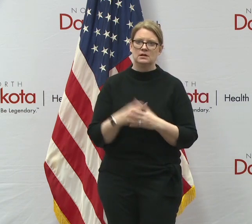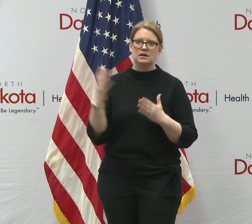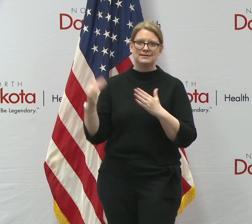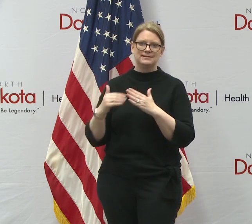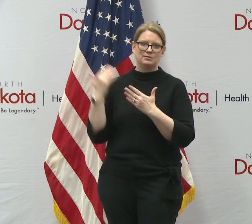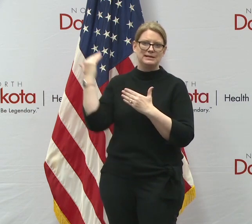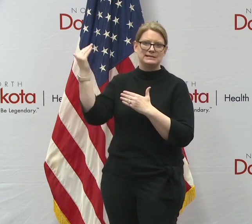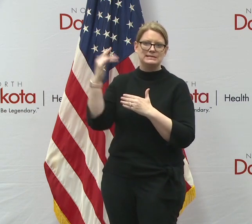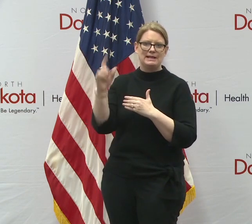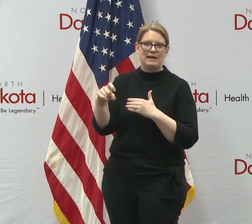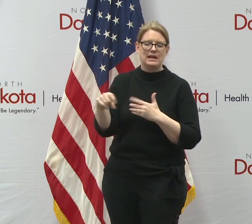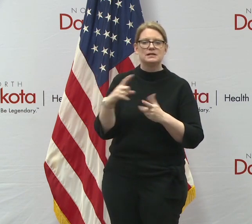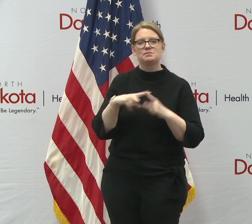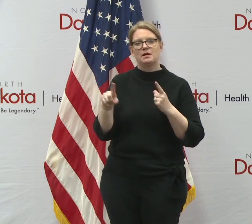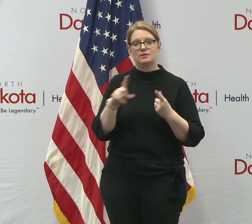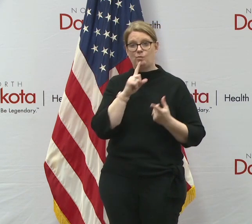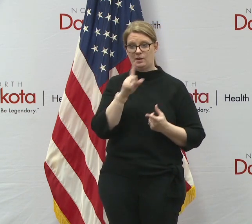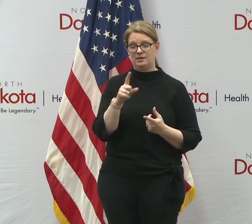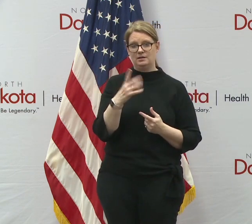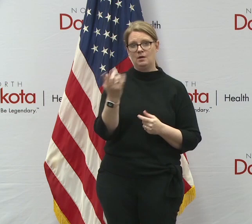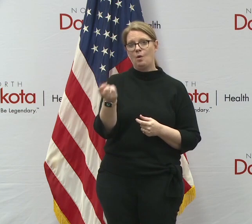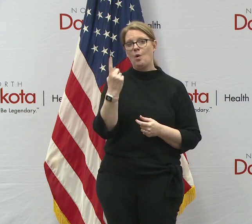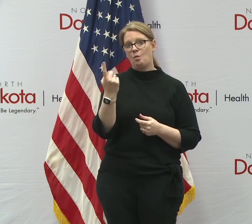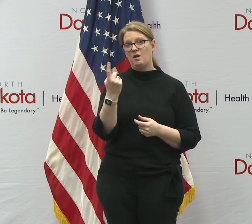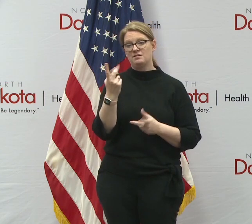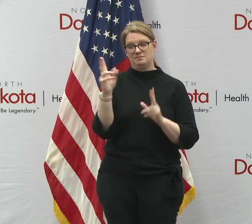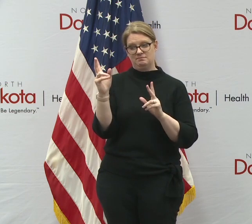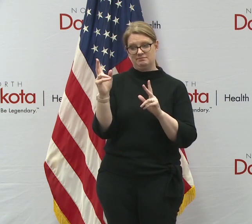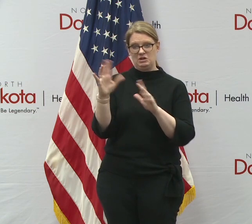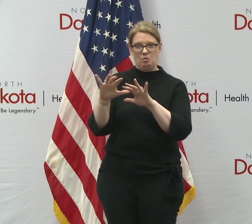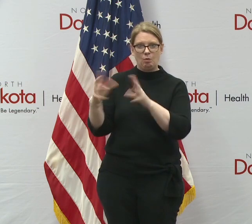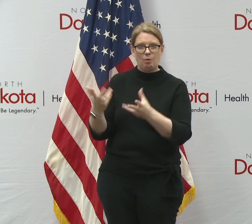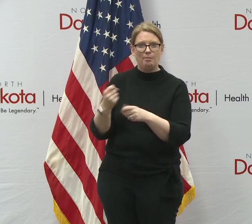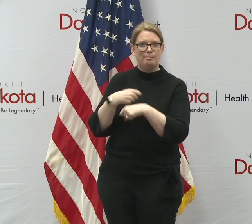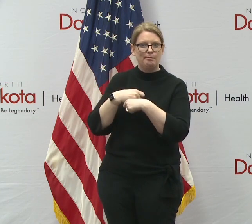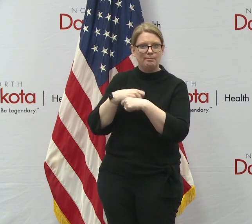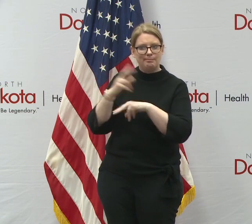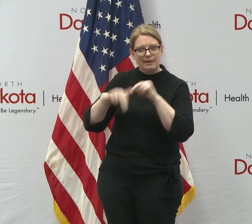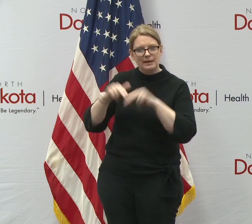we have in North Dakota. But it'd be great to have one supplier building them here in state.